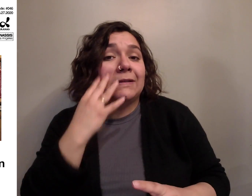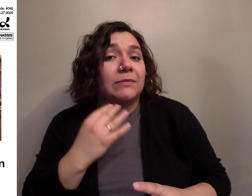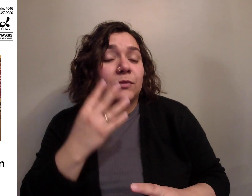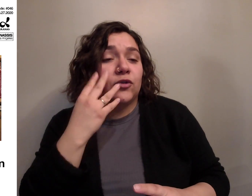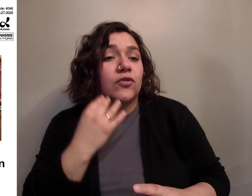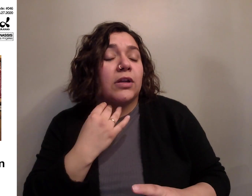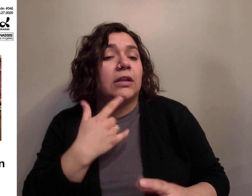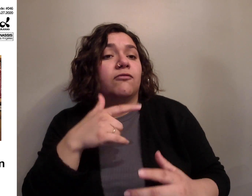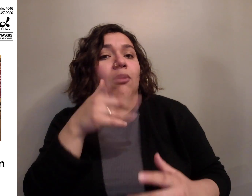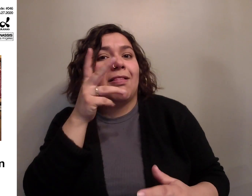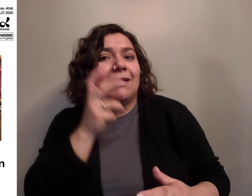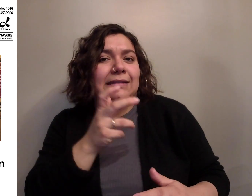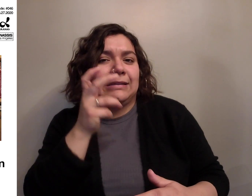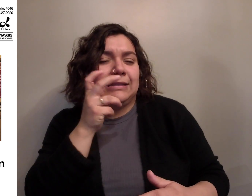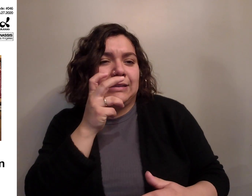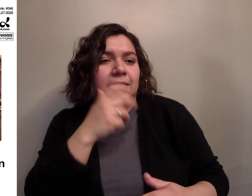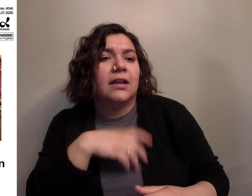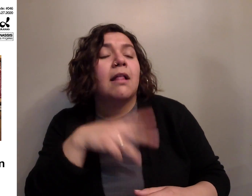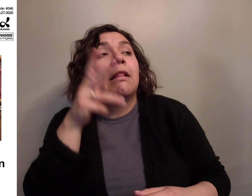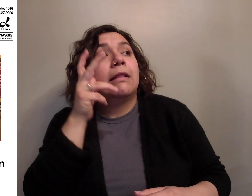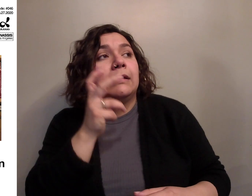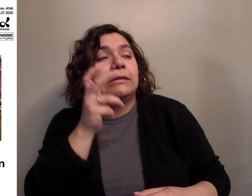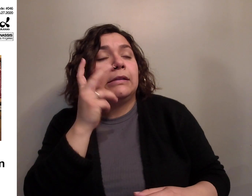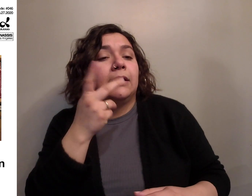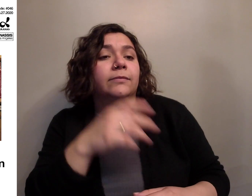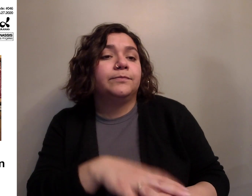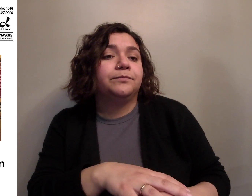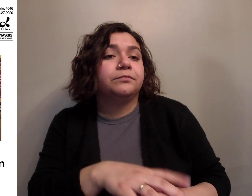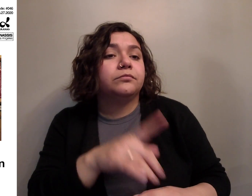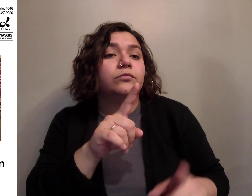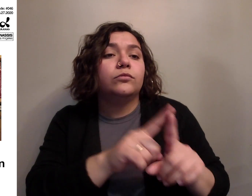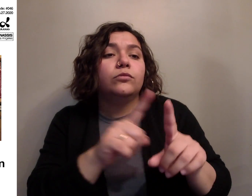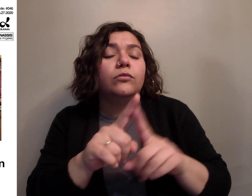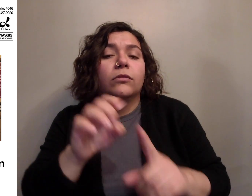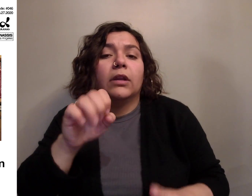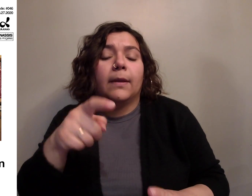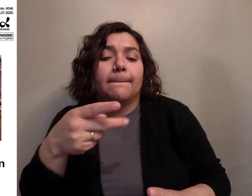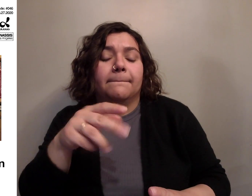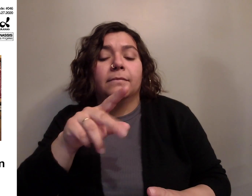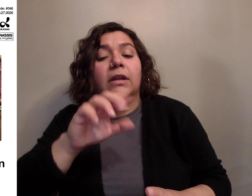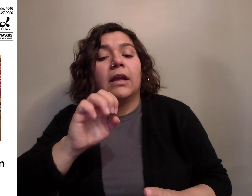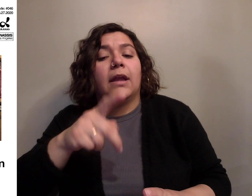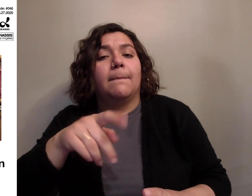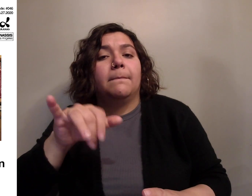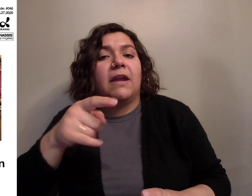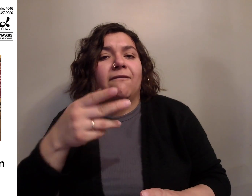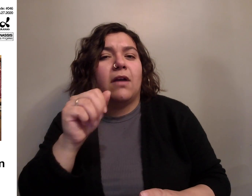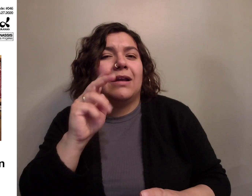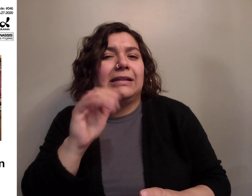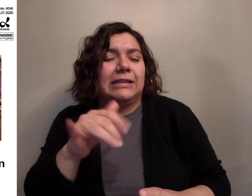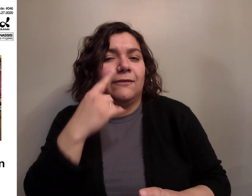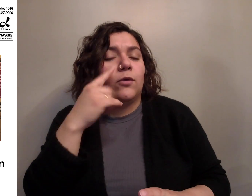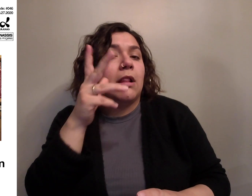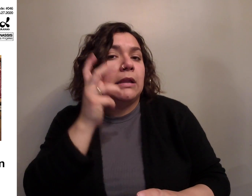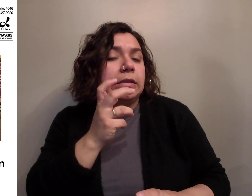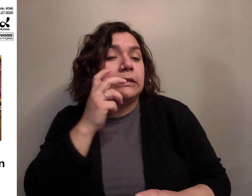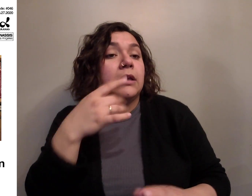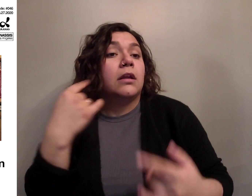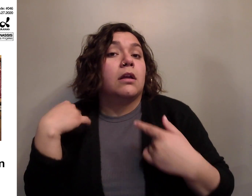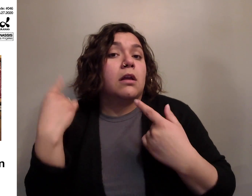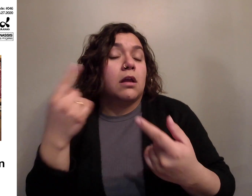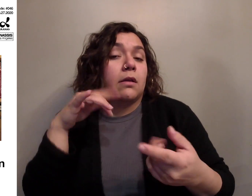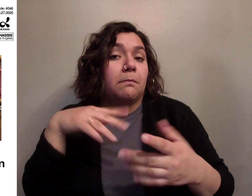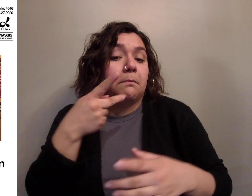fascinating way about your experience of listening and epiphanies of listening. Since